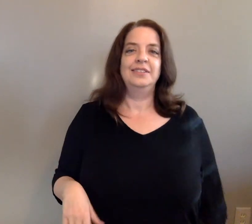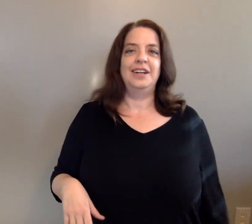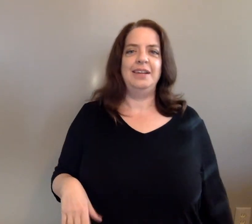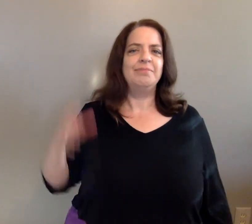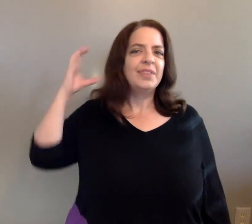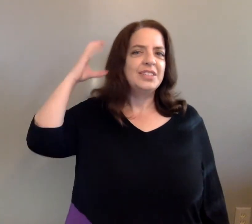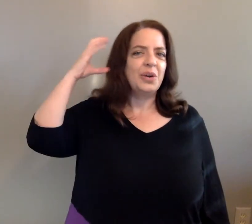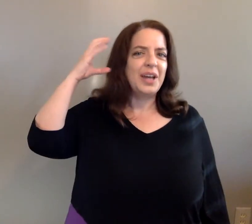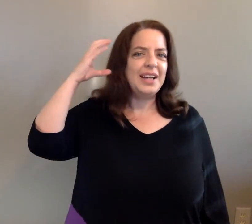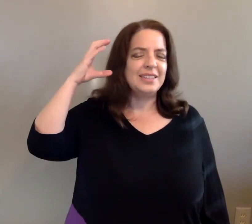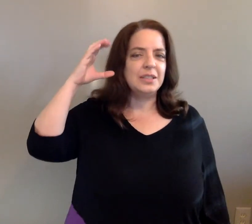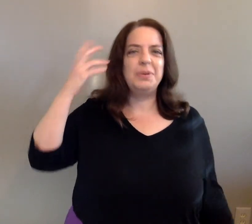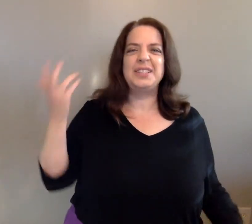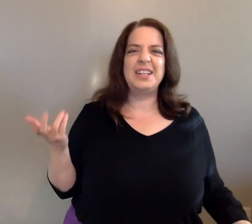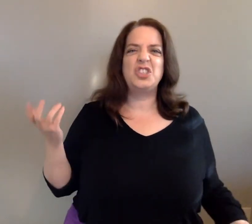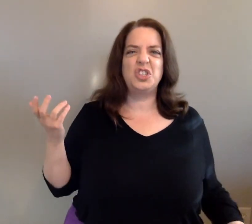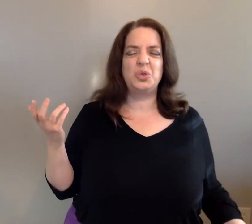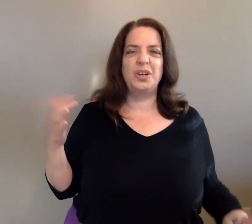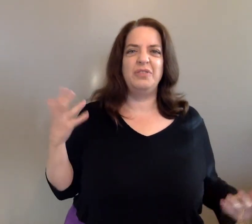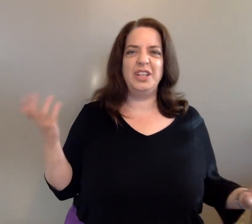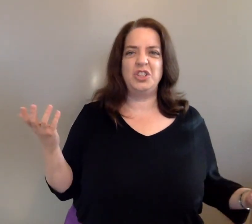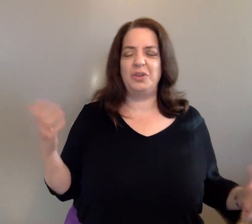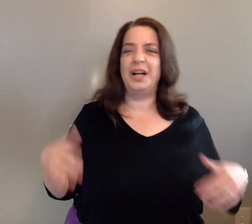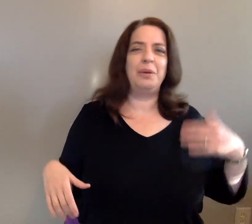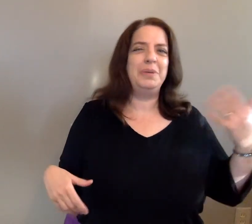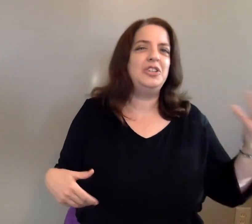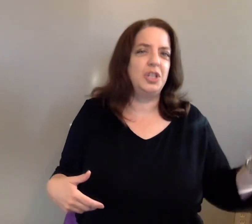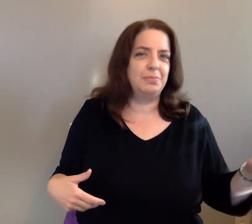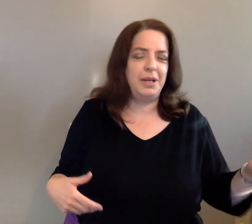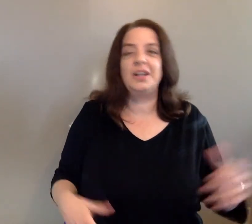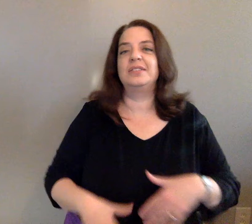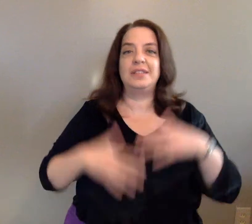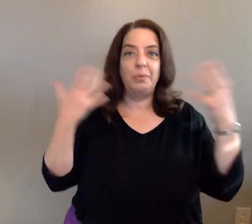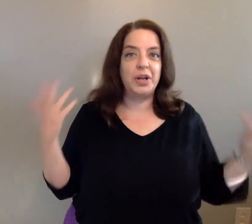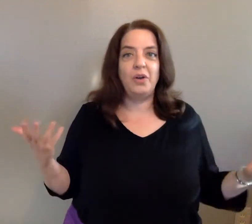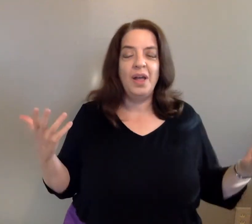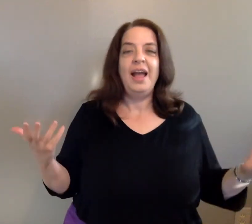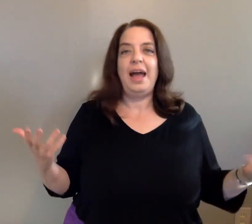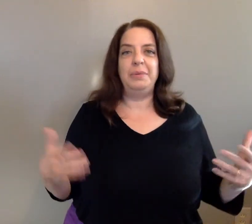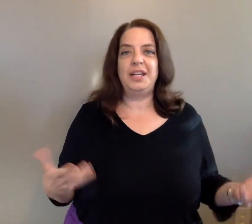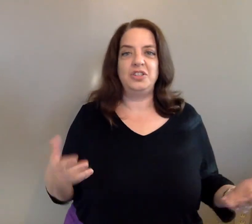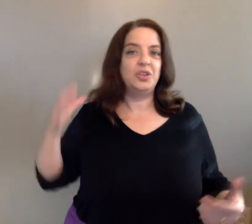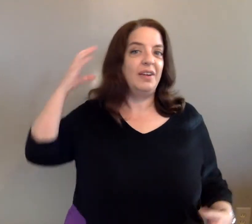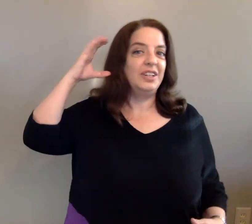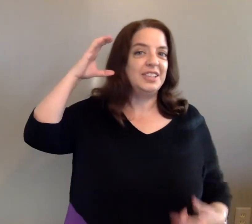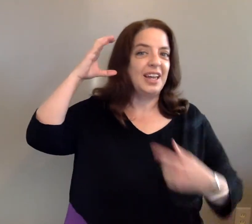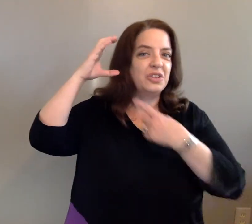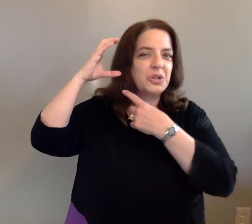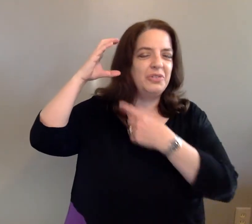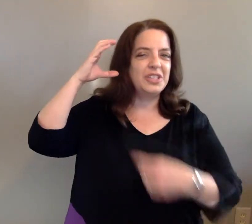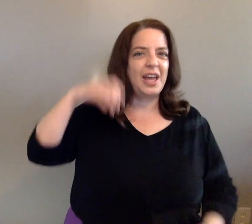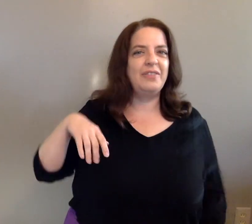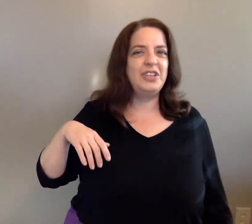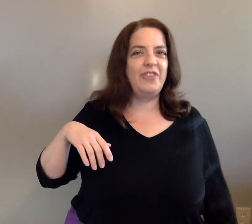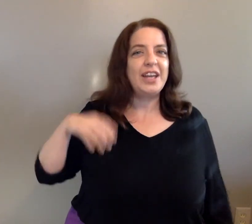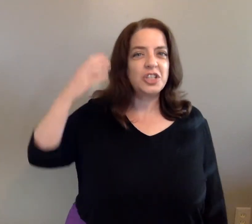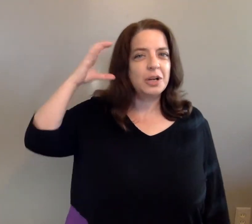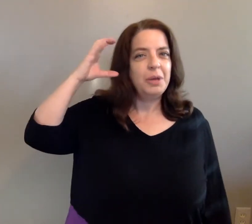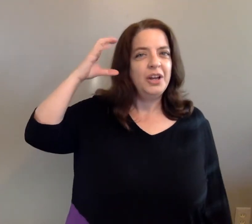Right? So cousins, because that's just sort of in general. I don't mean just male cousins. I want to know how many cousins you have all together. So if it's kind of a vague term, you